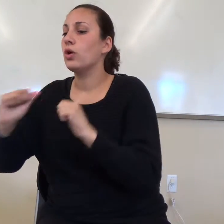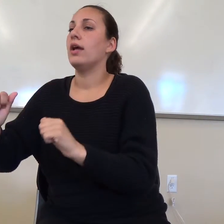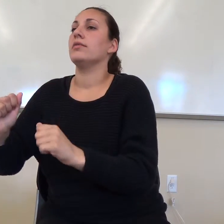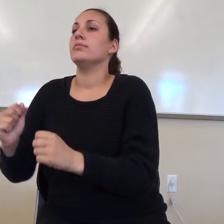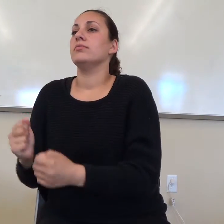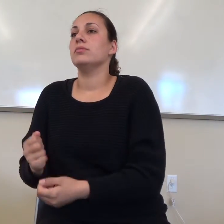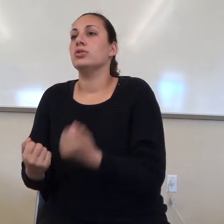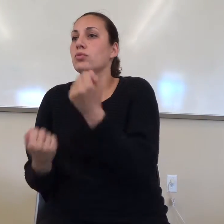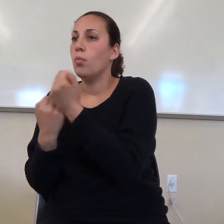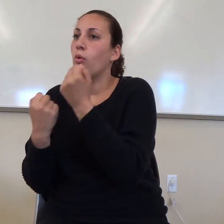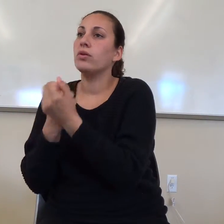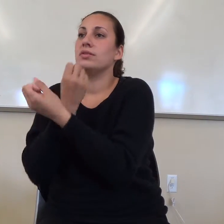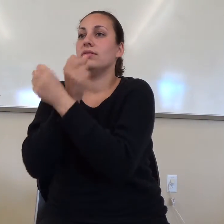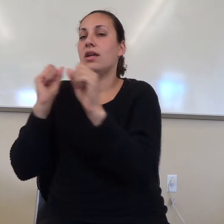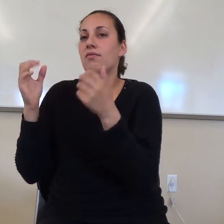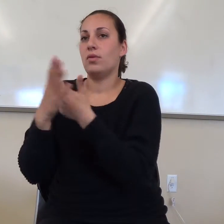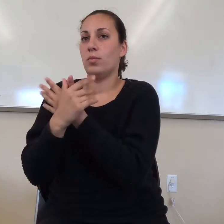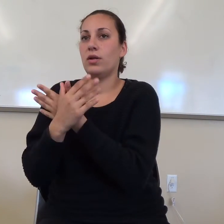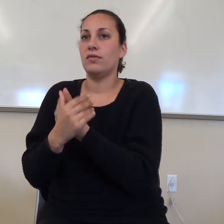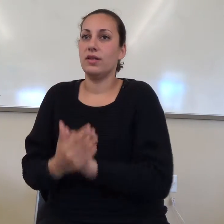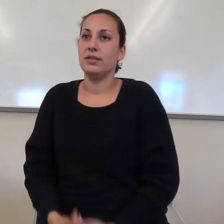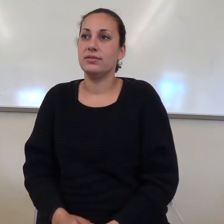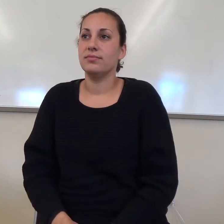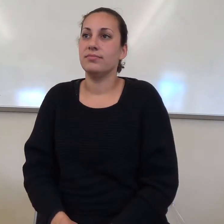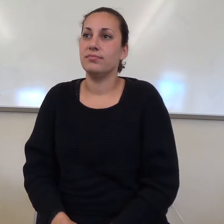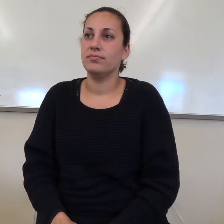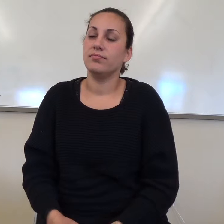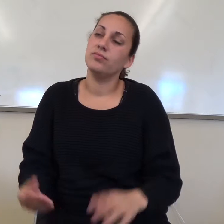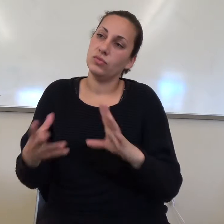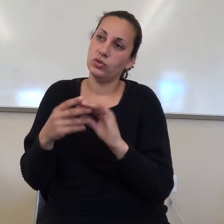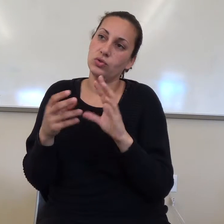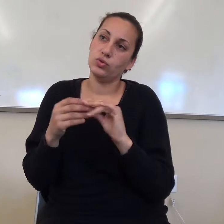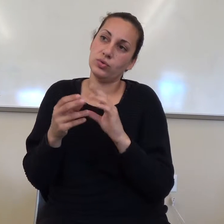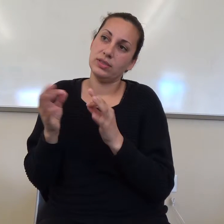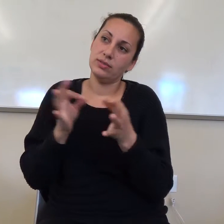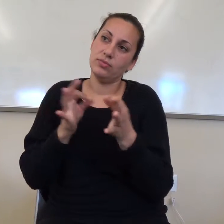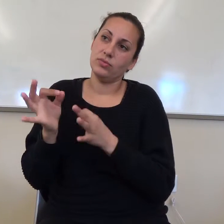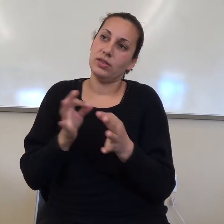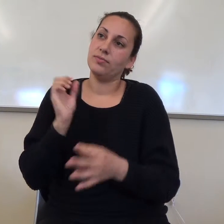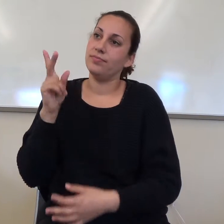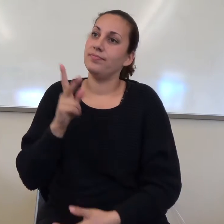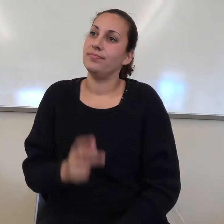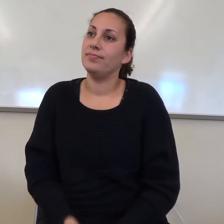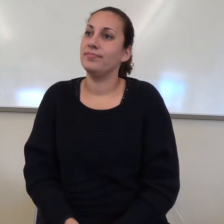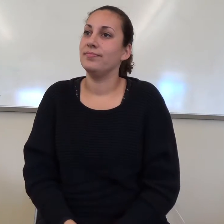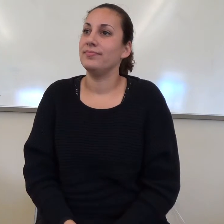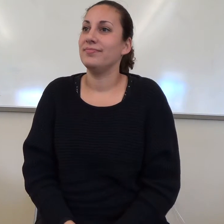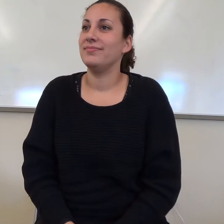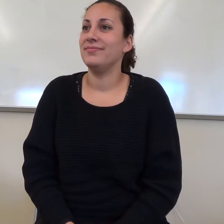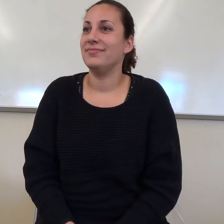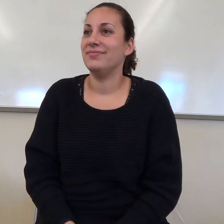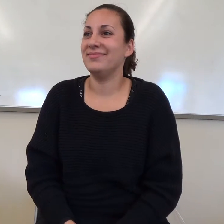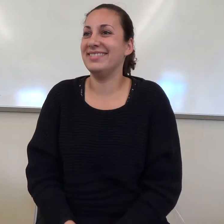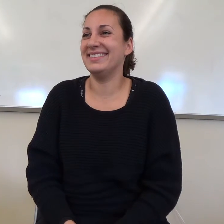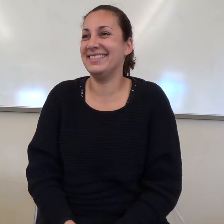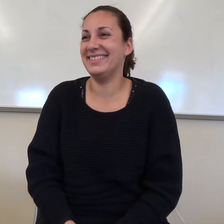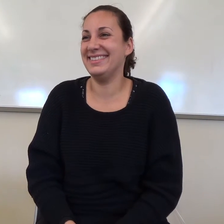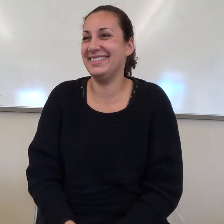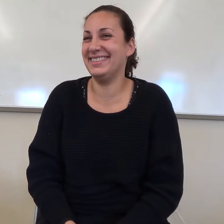Nexus. Does that make sense to people? I know you're thinking, no, it does not make sense to me.